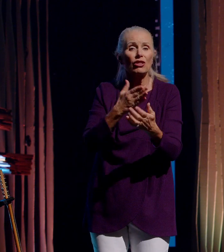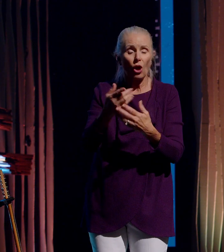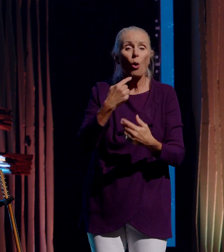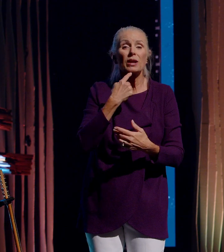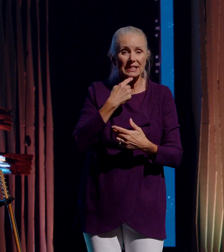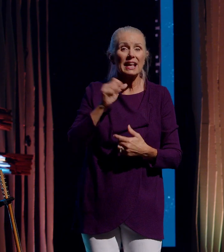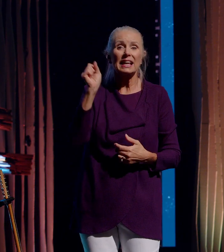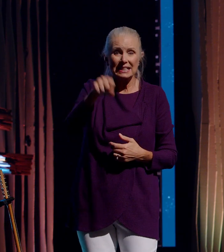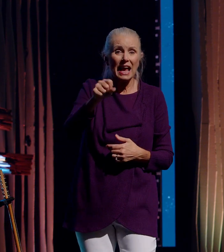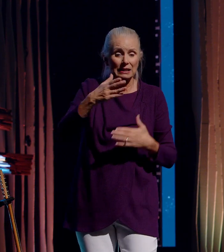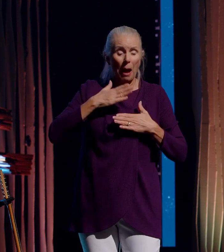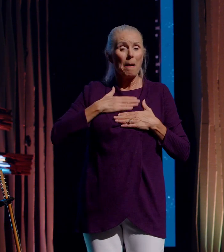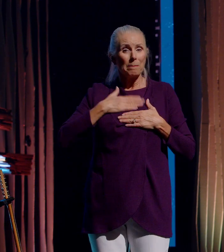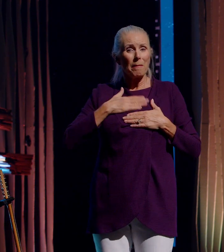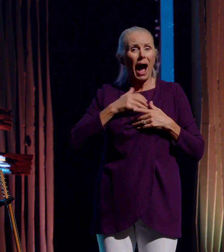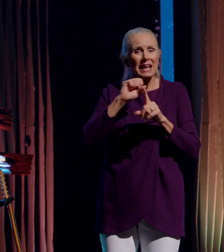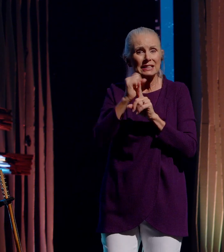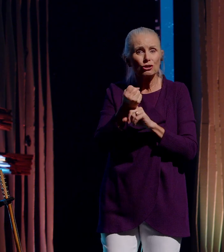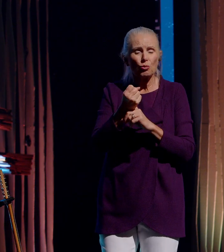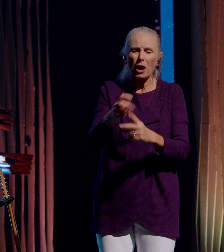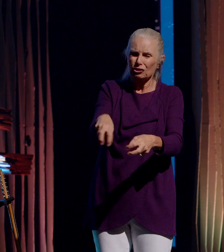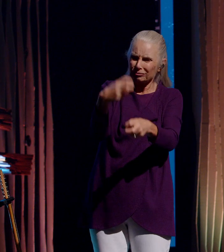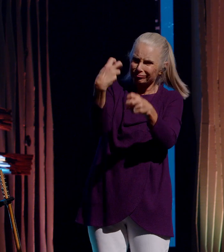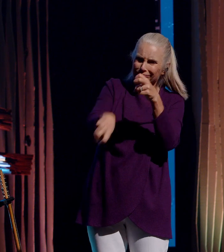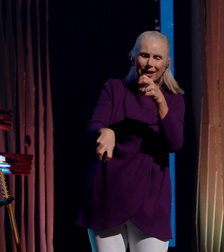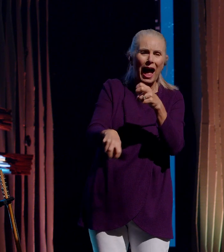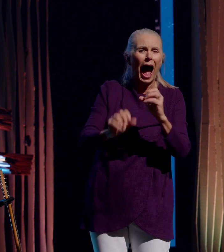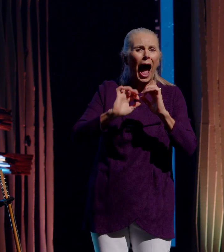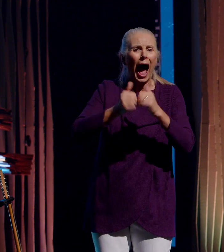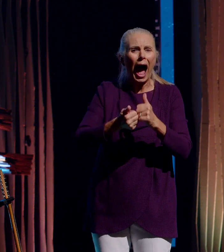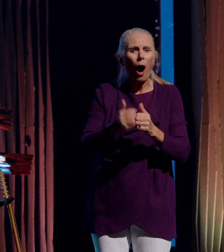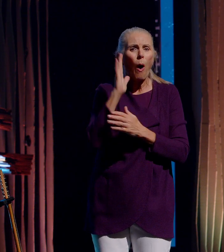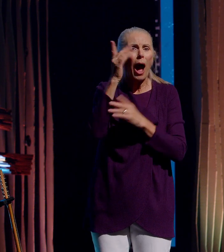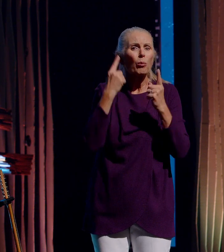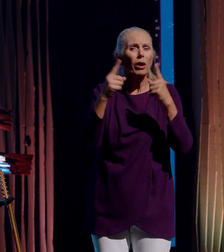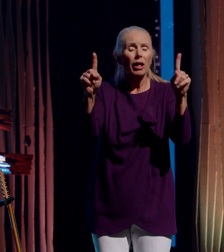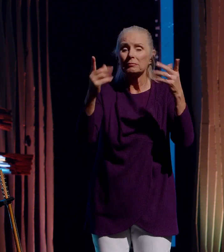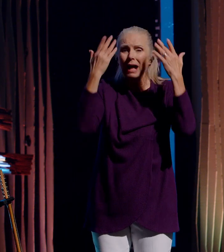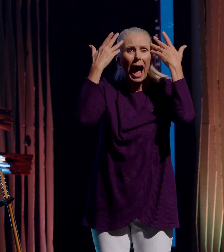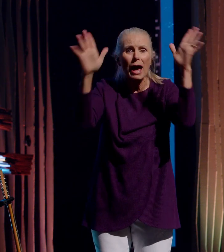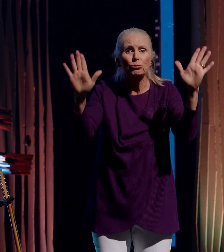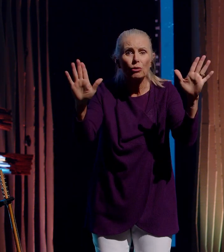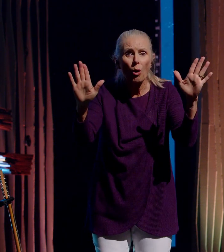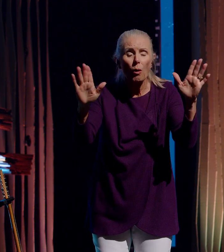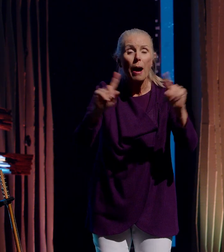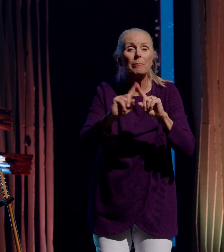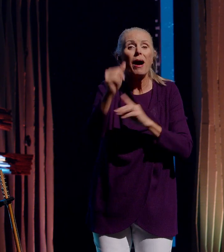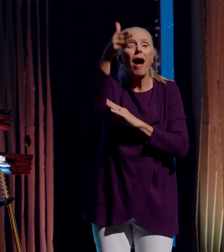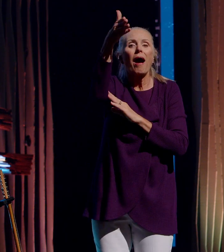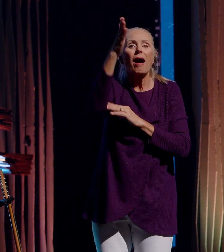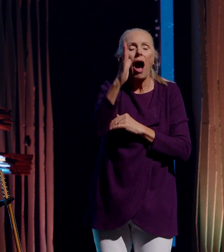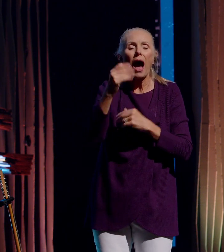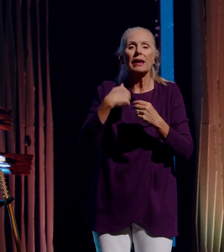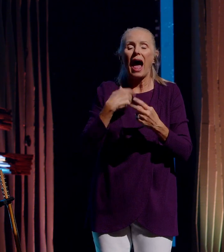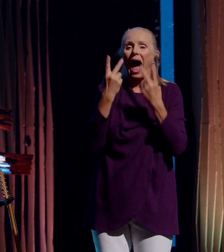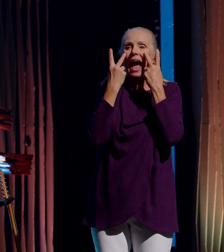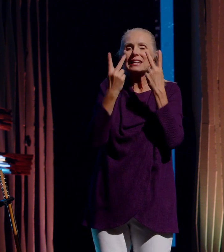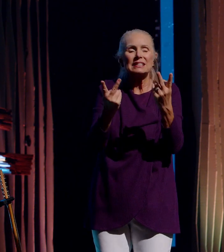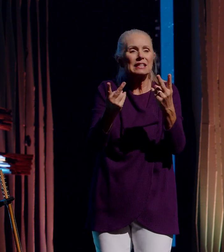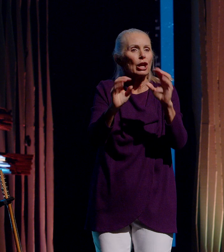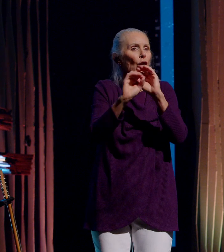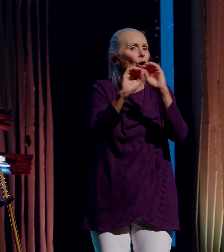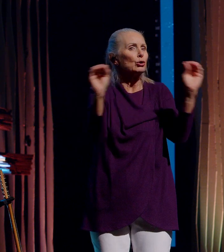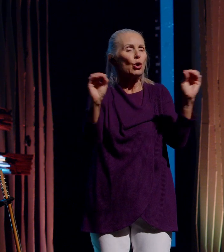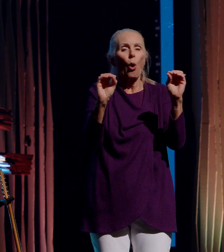this situation, really, really hard. Not sure how I'm going to make it through this. God, in fact, I see no outcome of